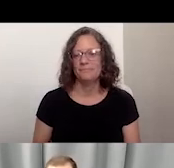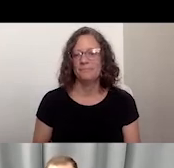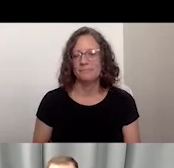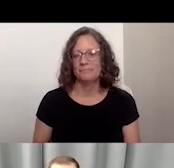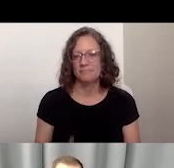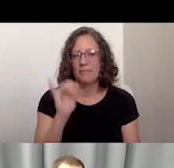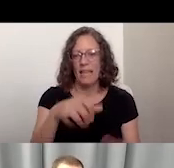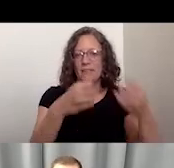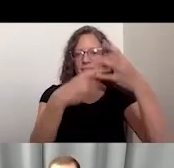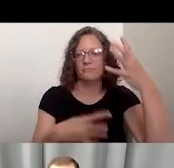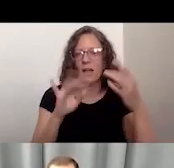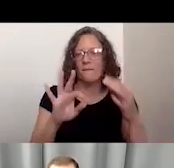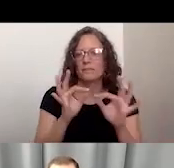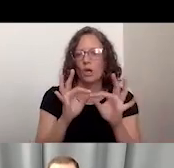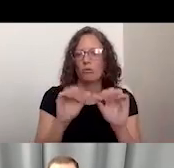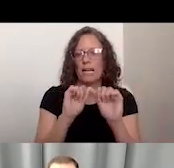All right.